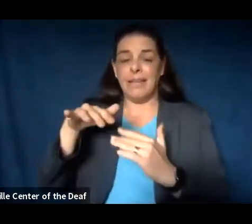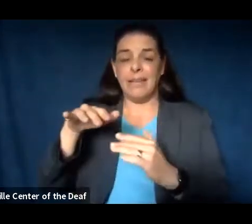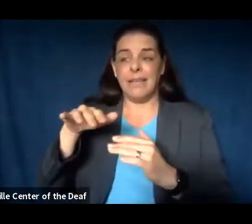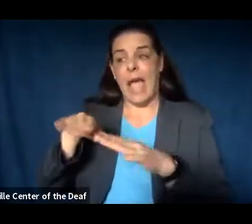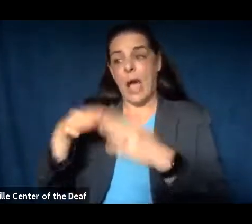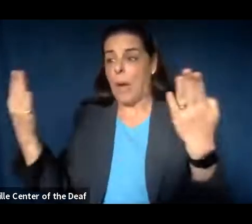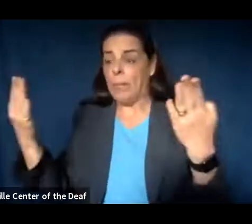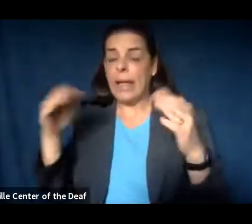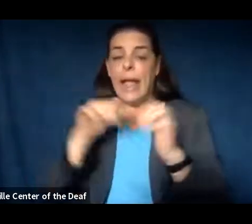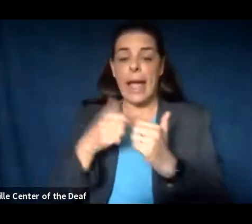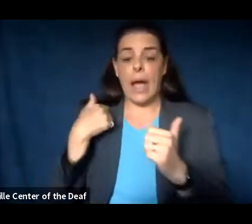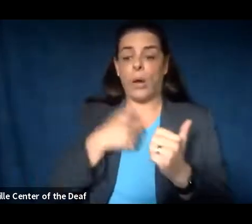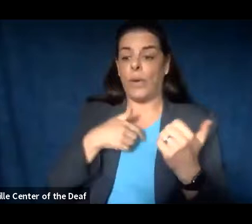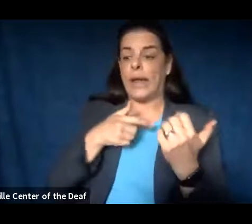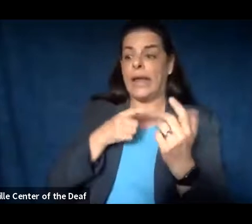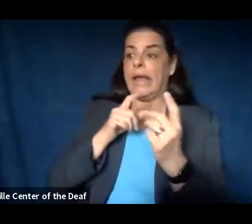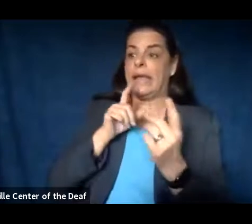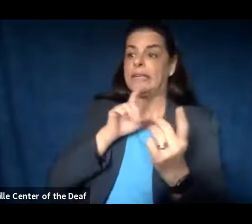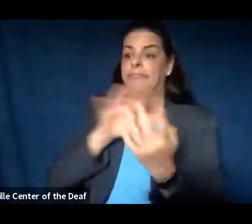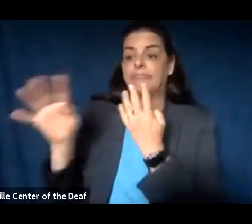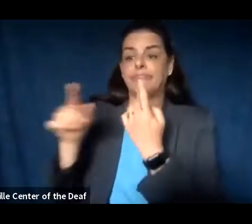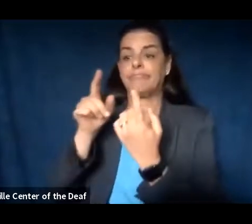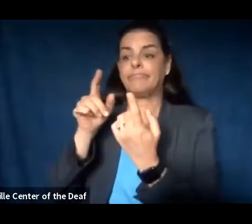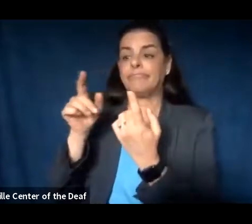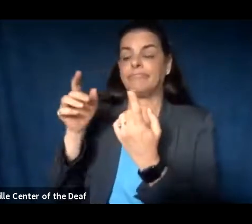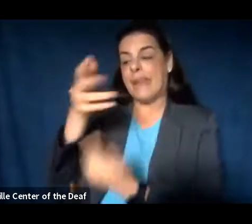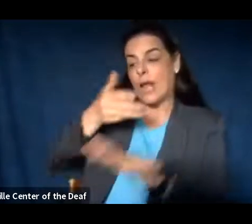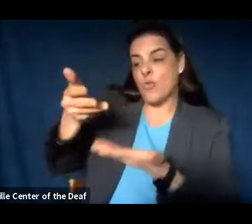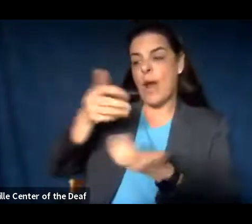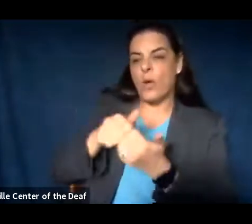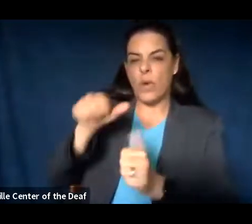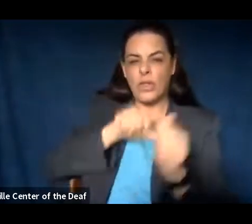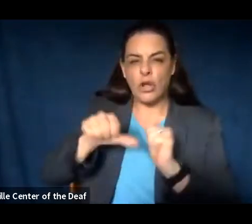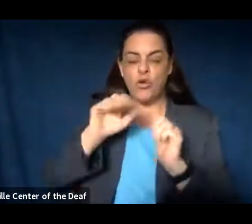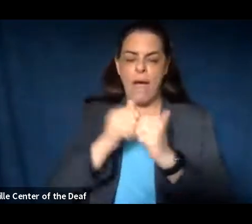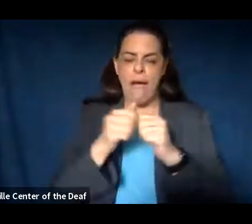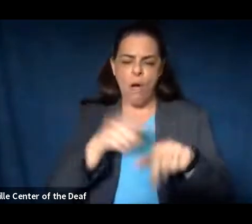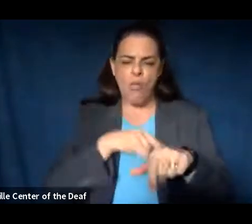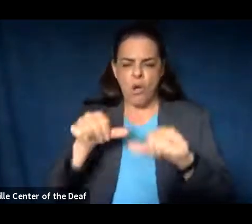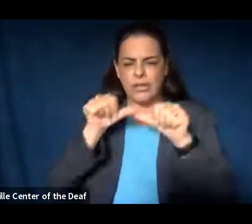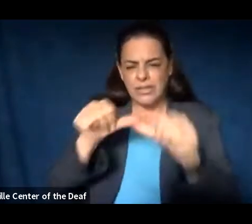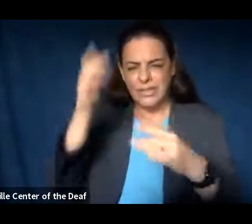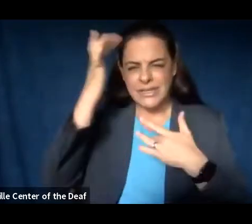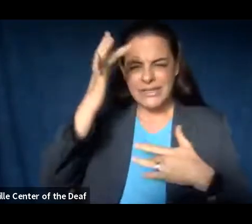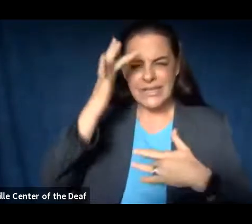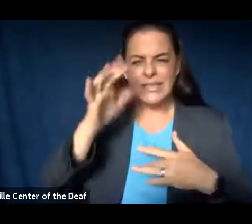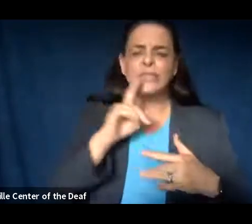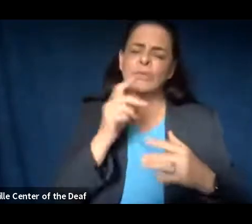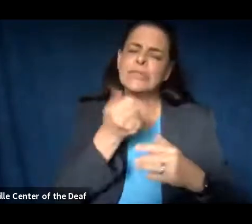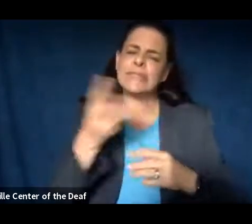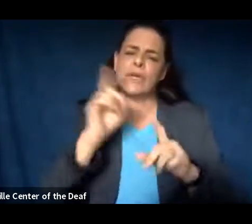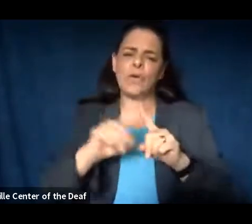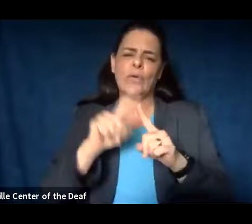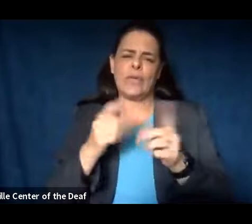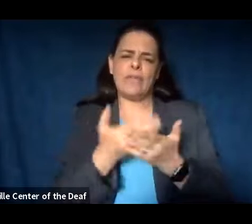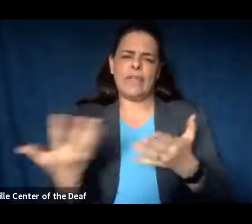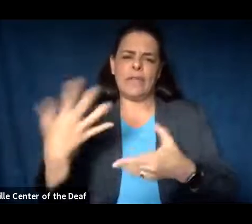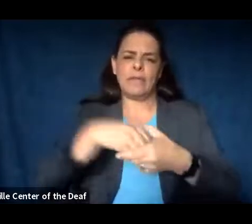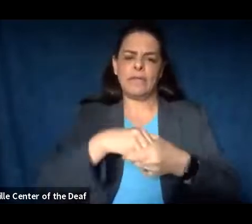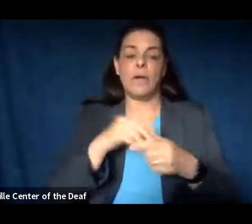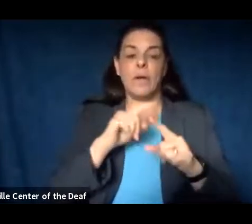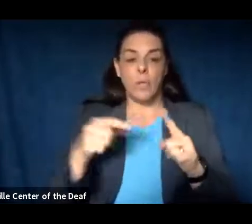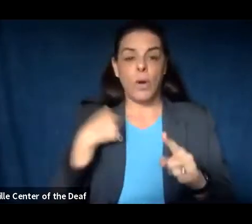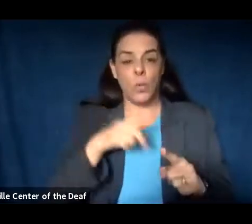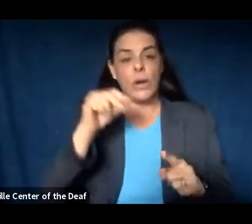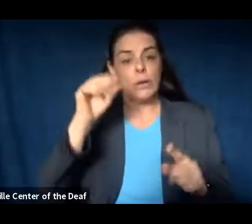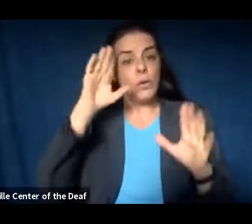other, the duration of the illness. There's a lot of different things that play into that. But again, we do expect there to be ebbs